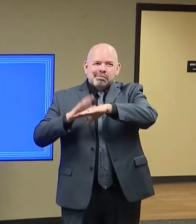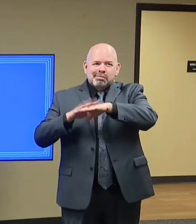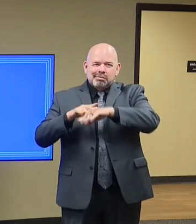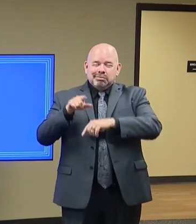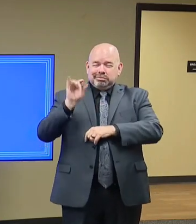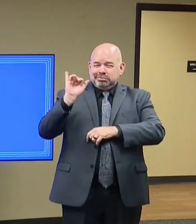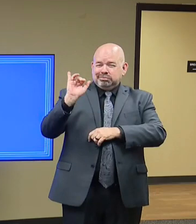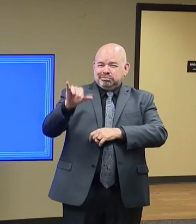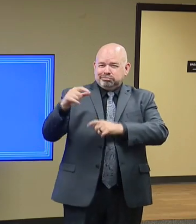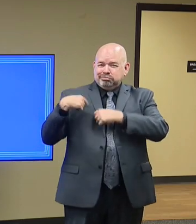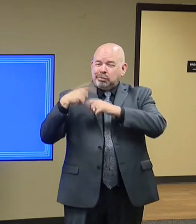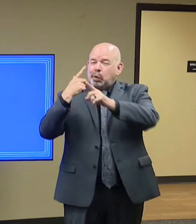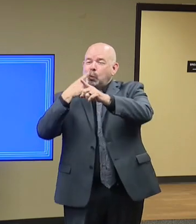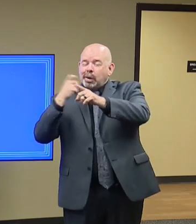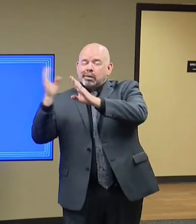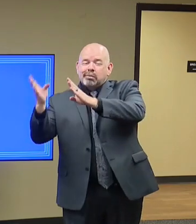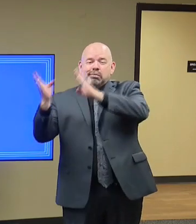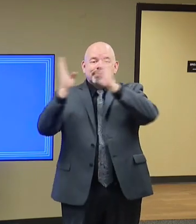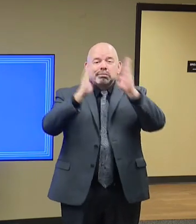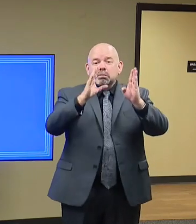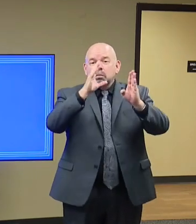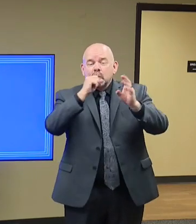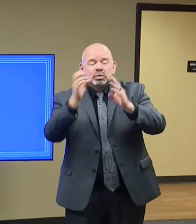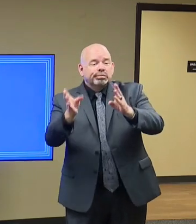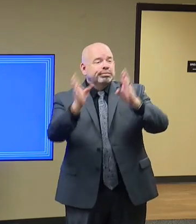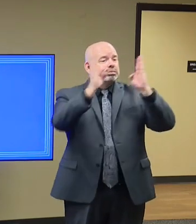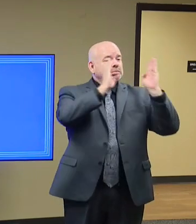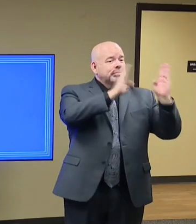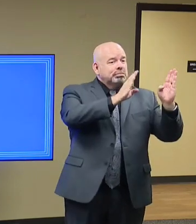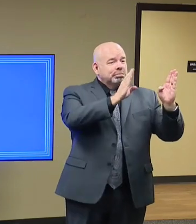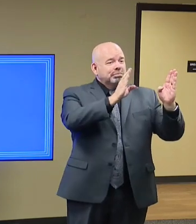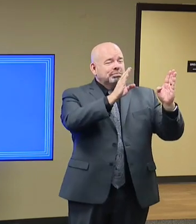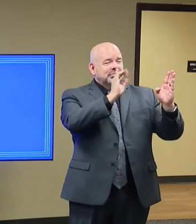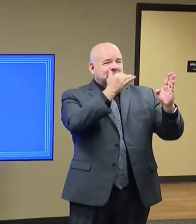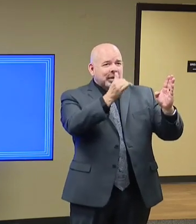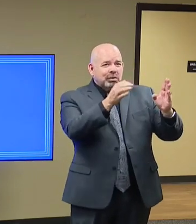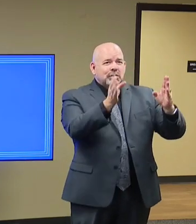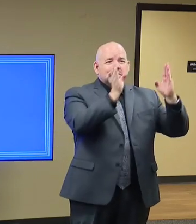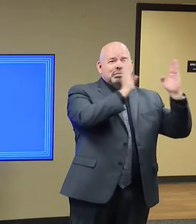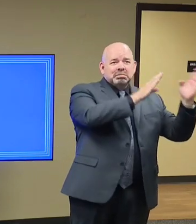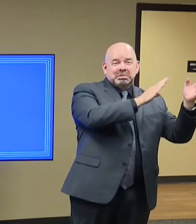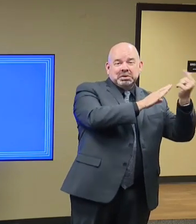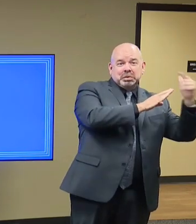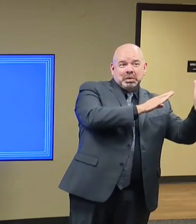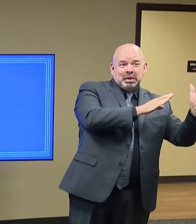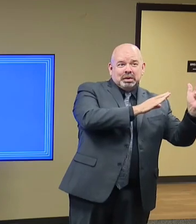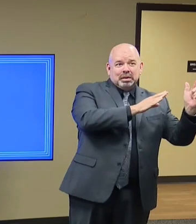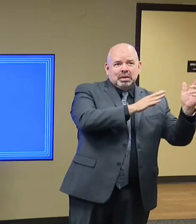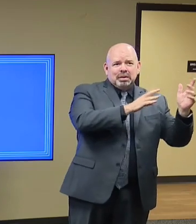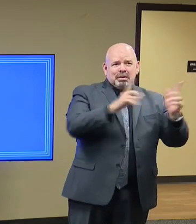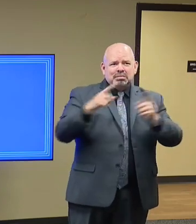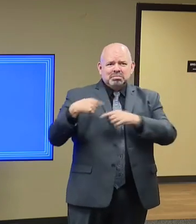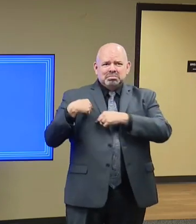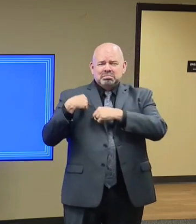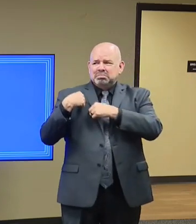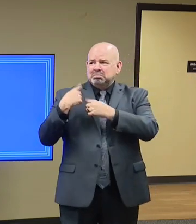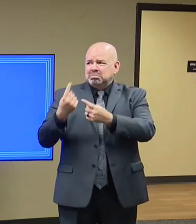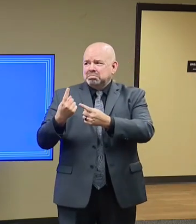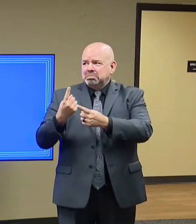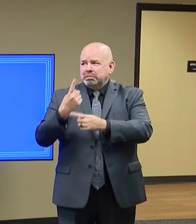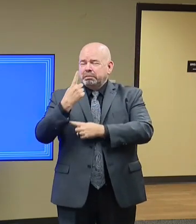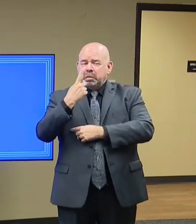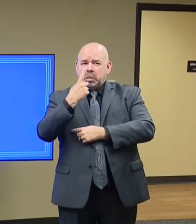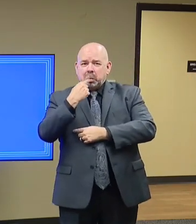And I'm going to let somebody have their phone back. Somebody's having a phone call on Yeah, this. you need to mute that. Yeah, here you go. Here's your